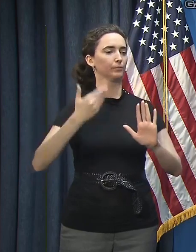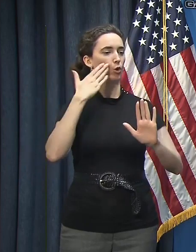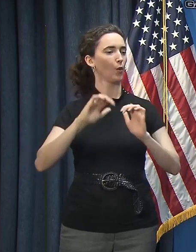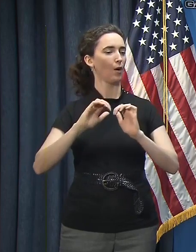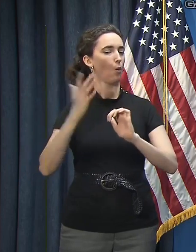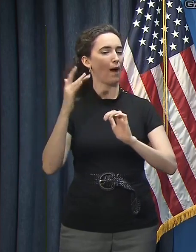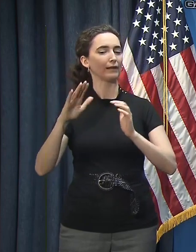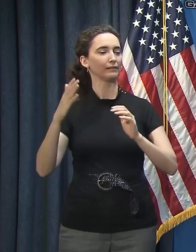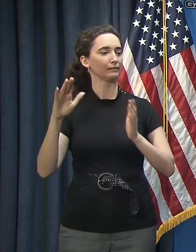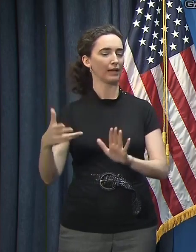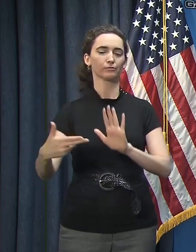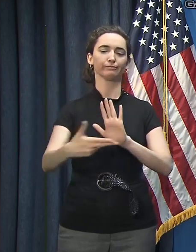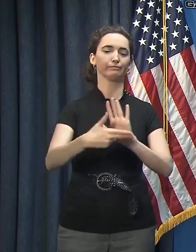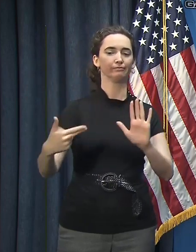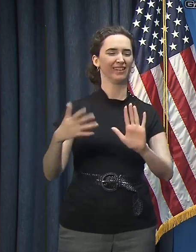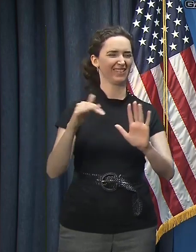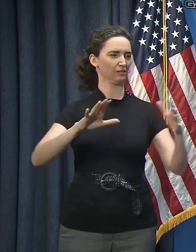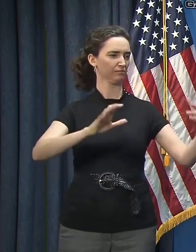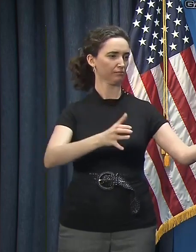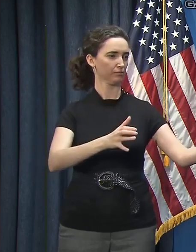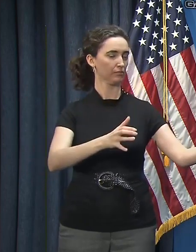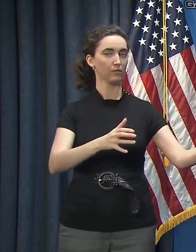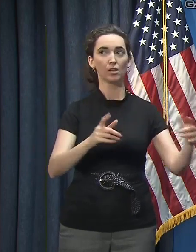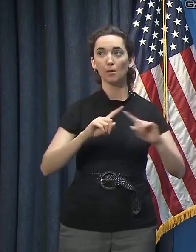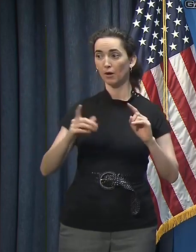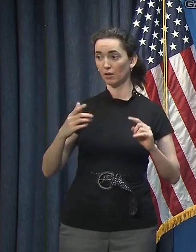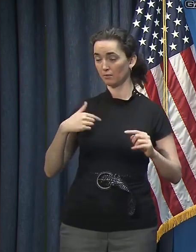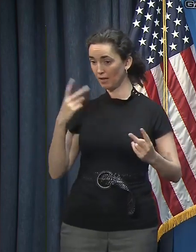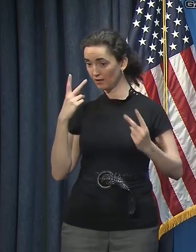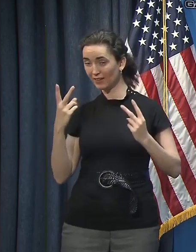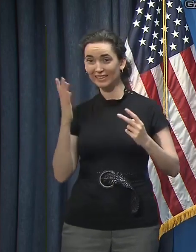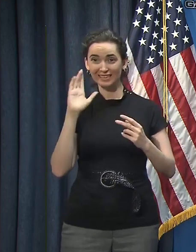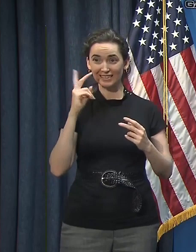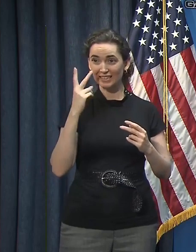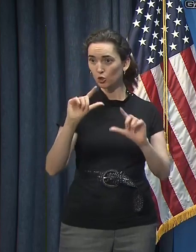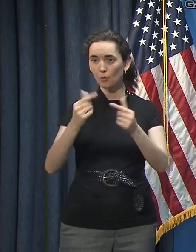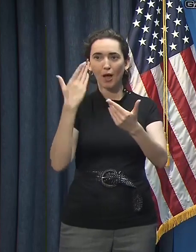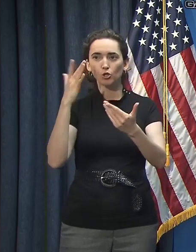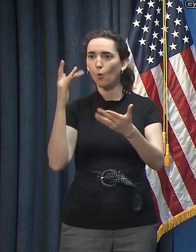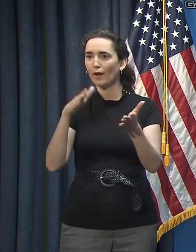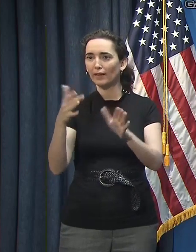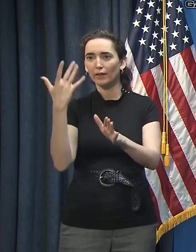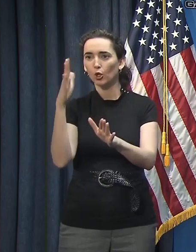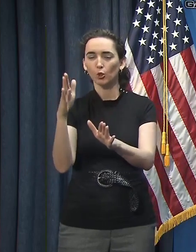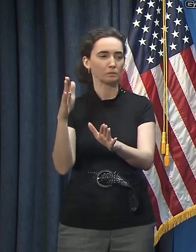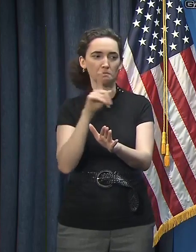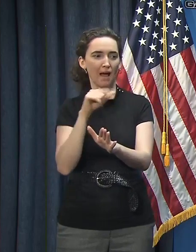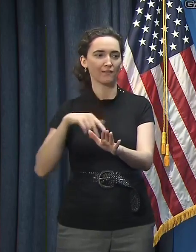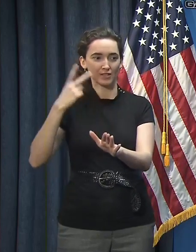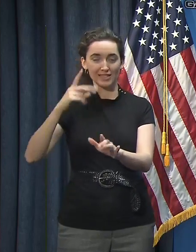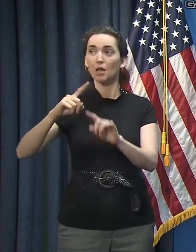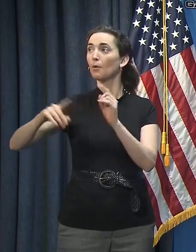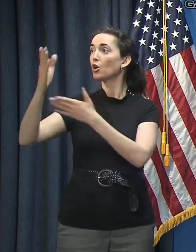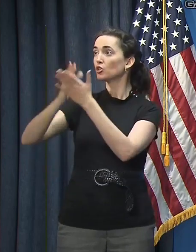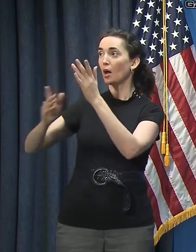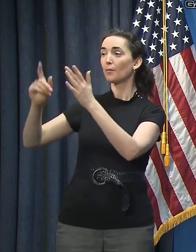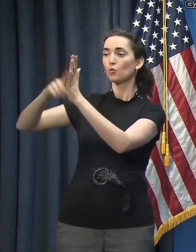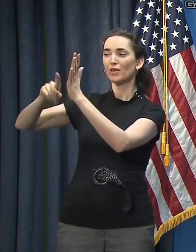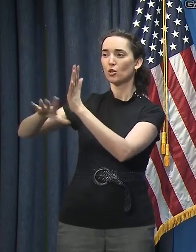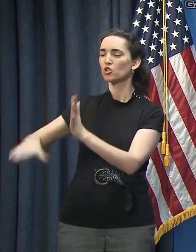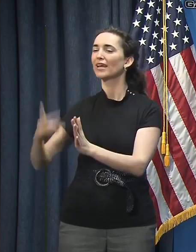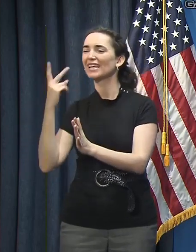Right now, to my knowledge, we haven't really seen that, where there's this sort of unclassified group. But I think what these researchers are usually doing is saying, if there's a group of folks that are